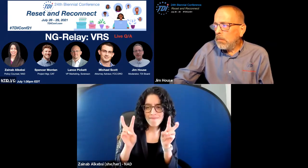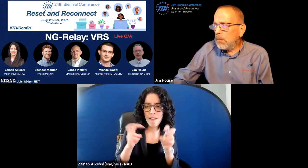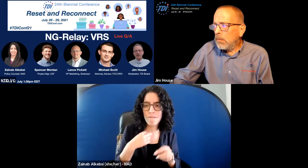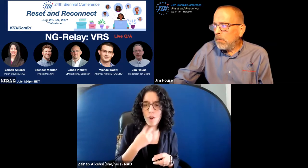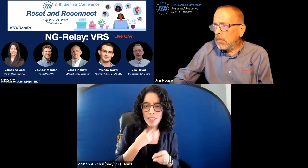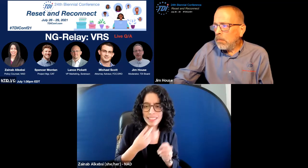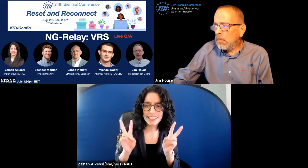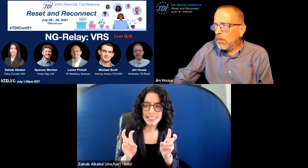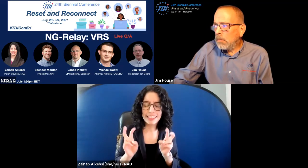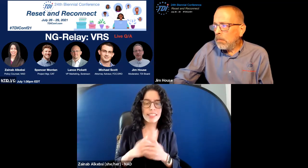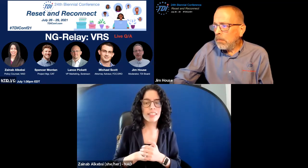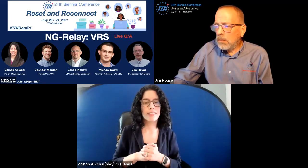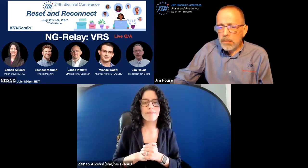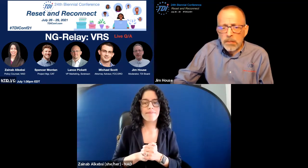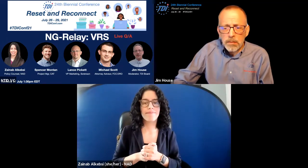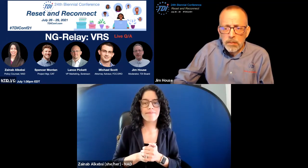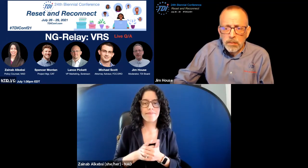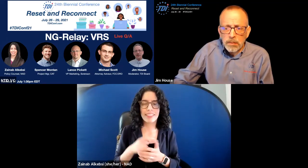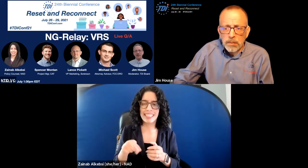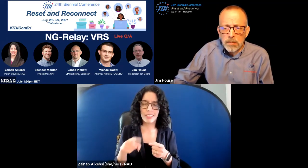really fit with my voice,